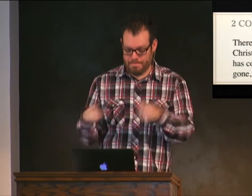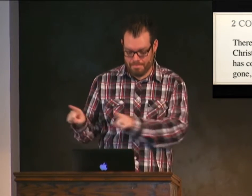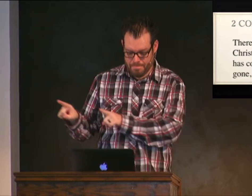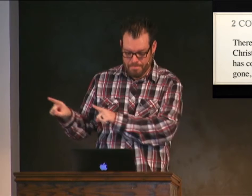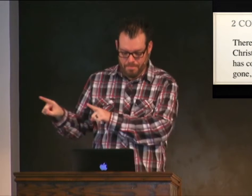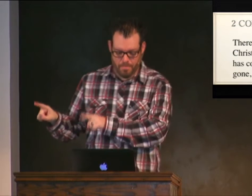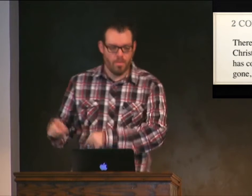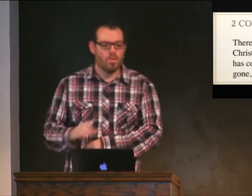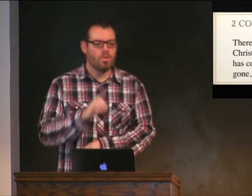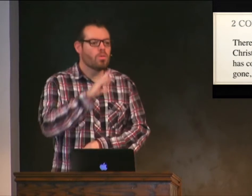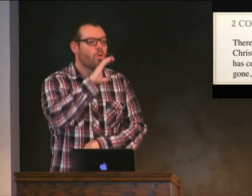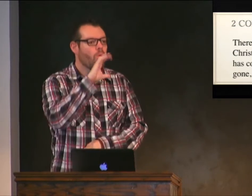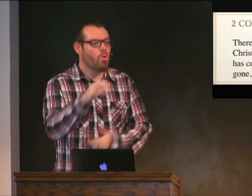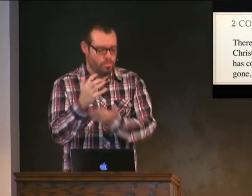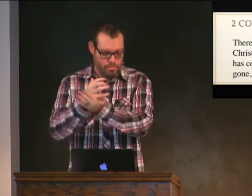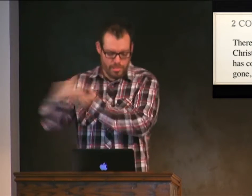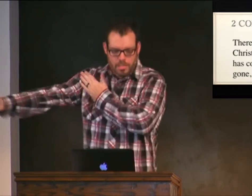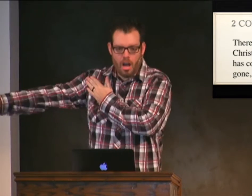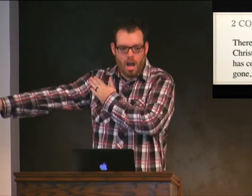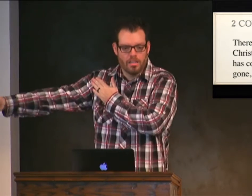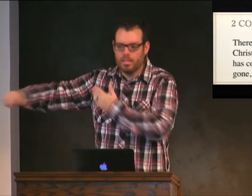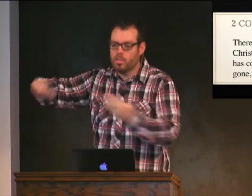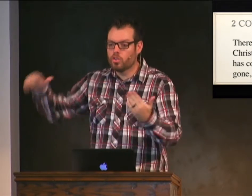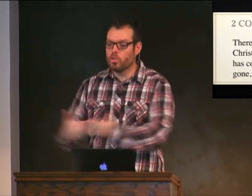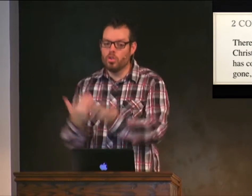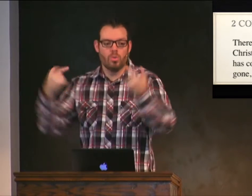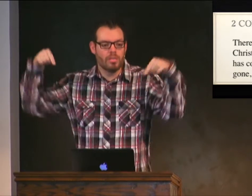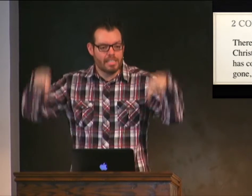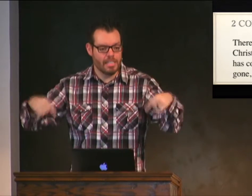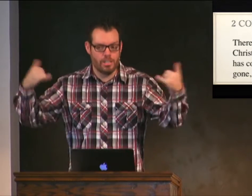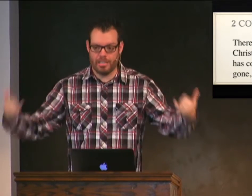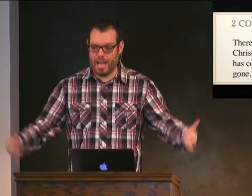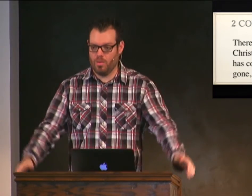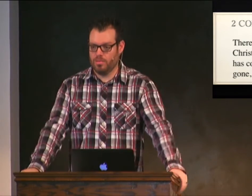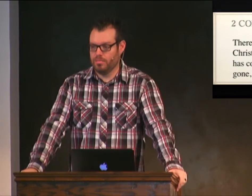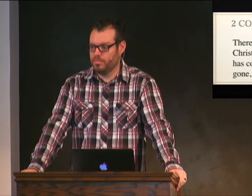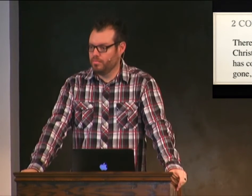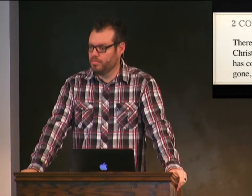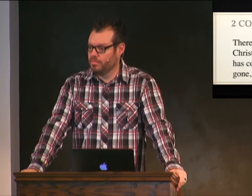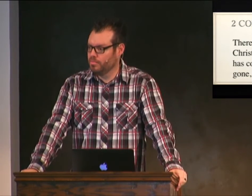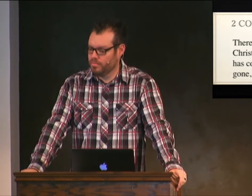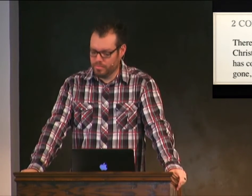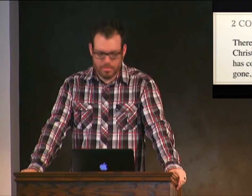come. The old is gone. The new is here now.